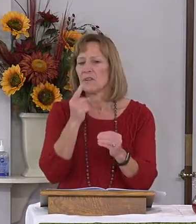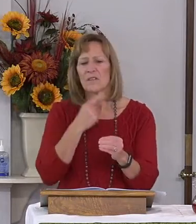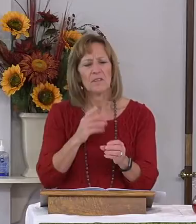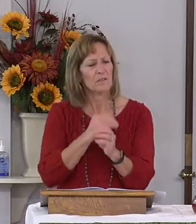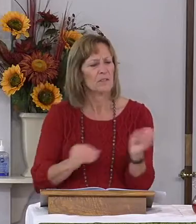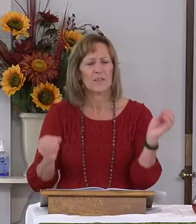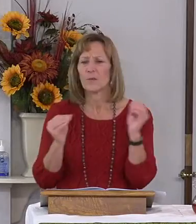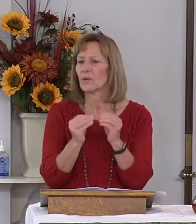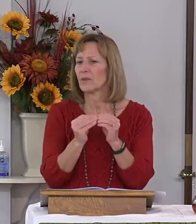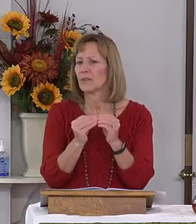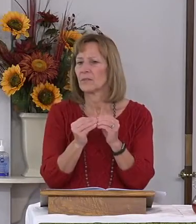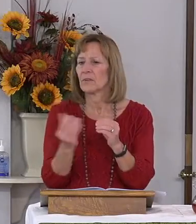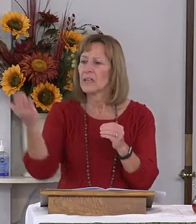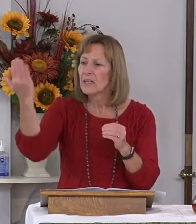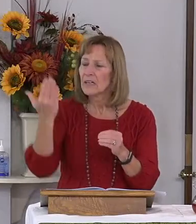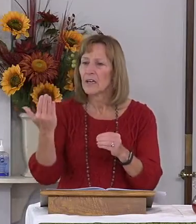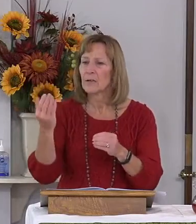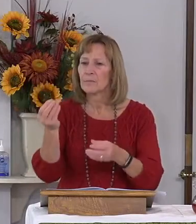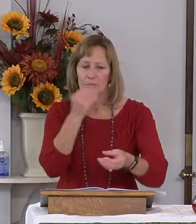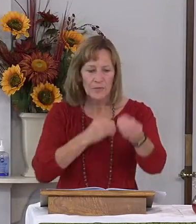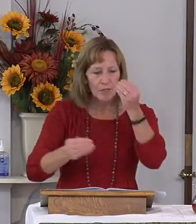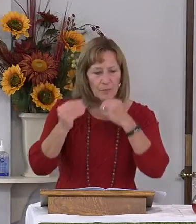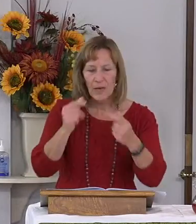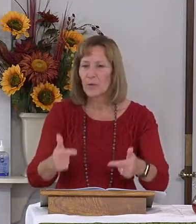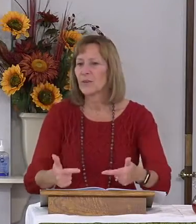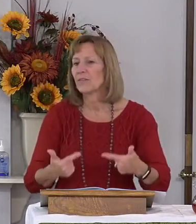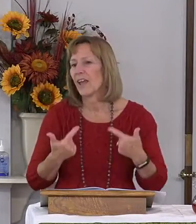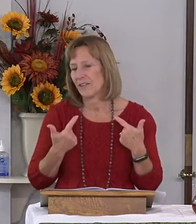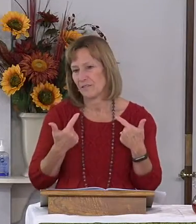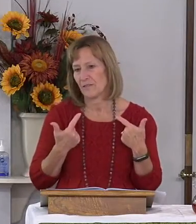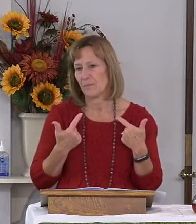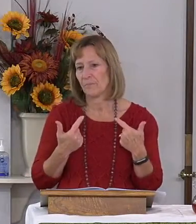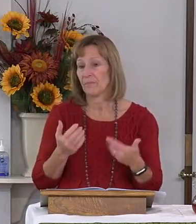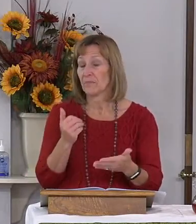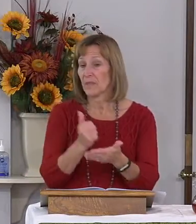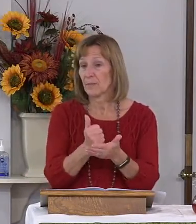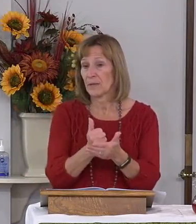thirst no more. Come to the banquet of life.